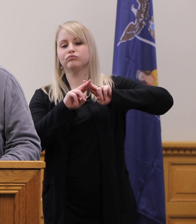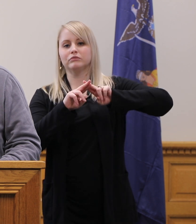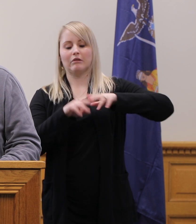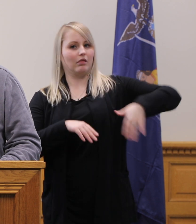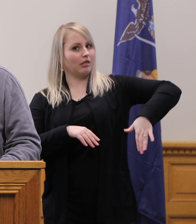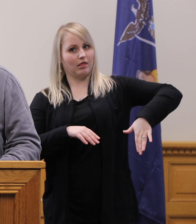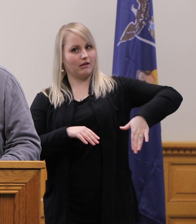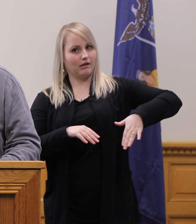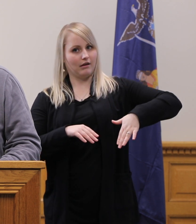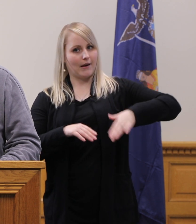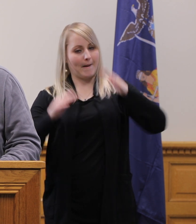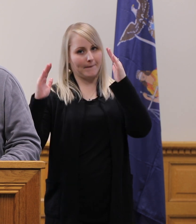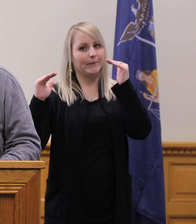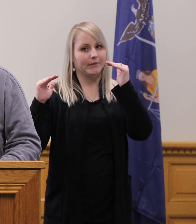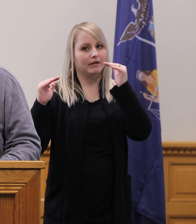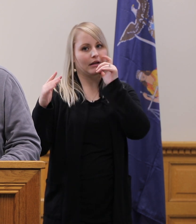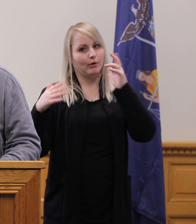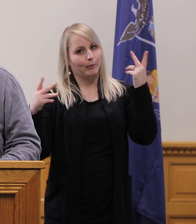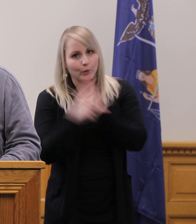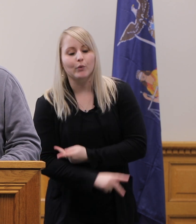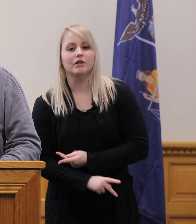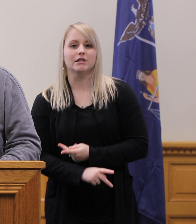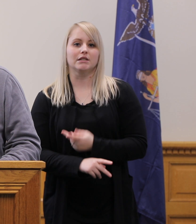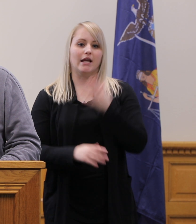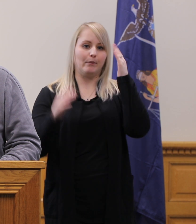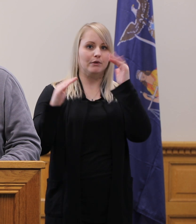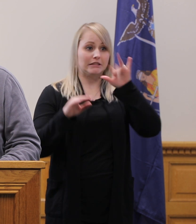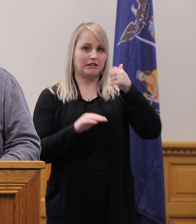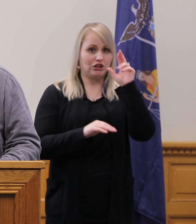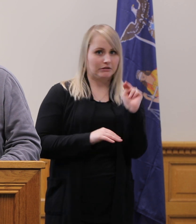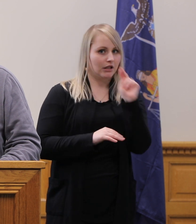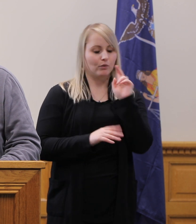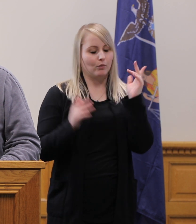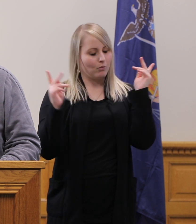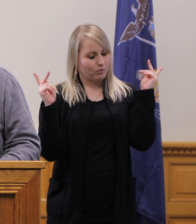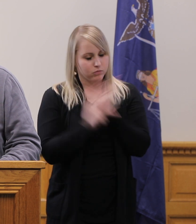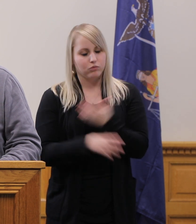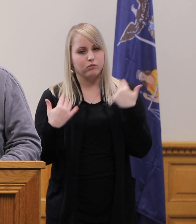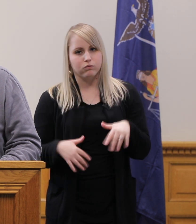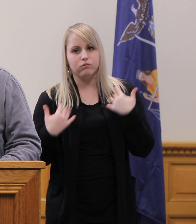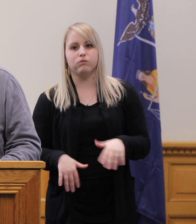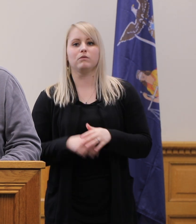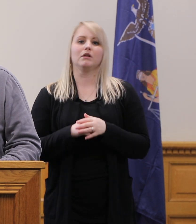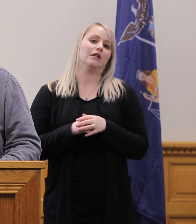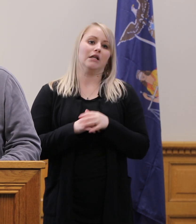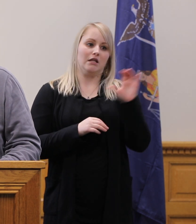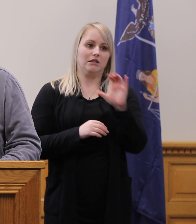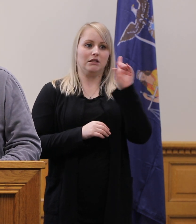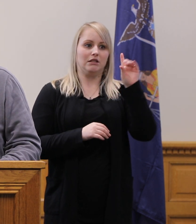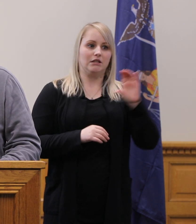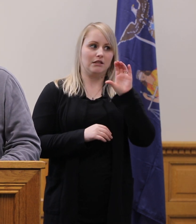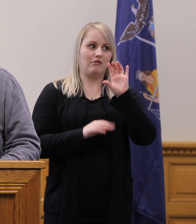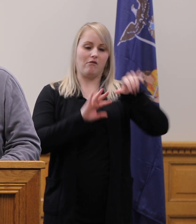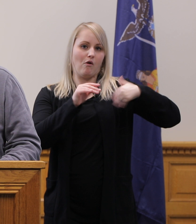worse. He predicts that things could start getting really bad in the middle of January. The CDC and public health officials at all levels